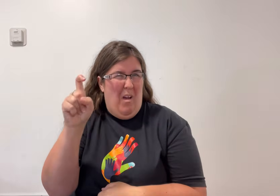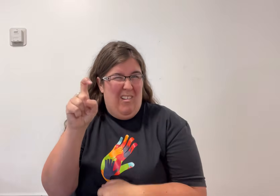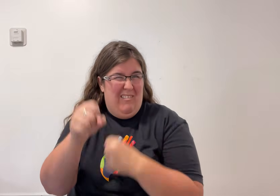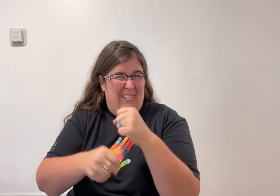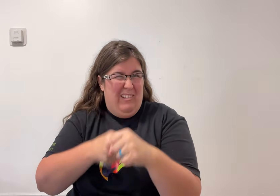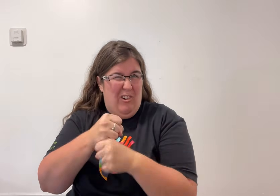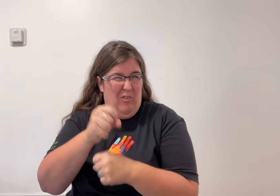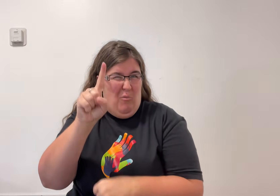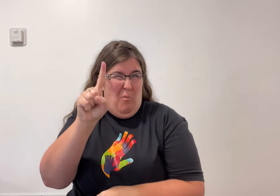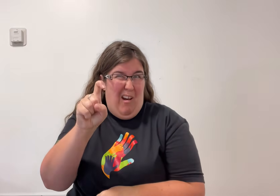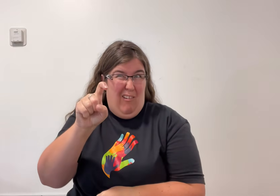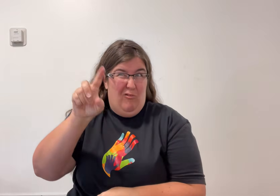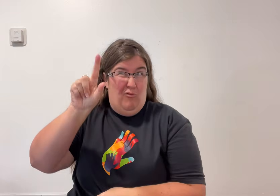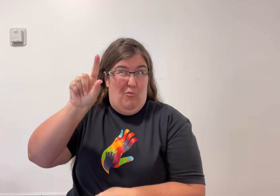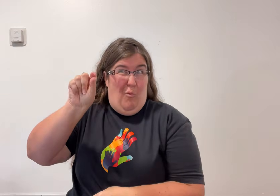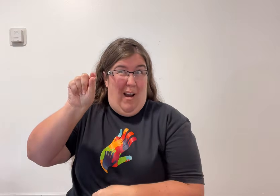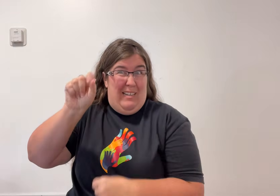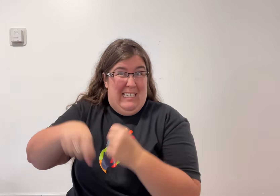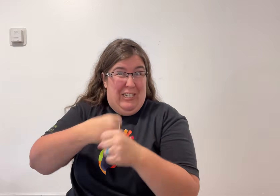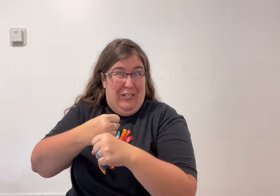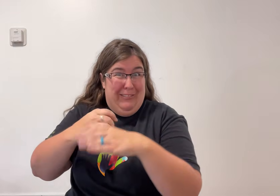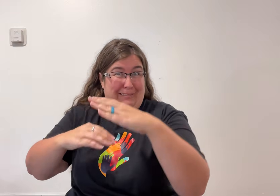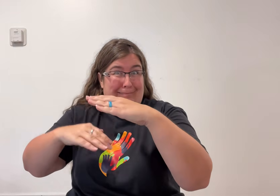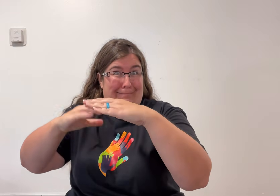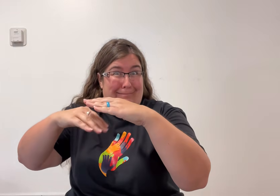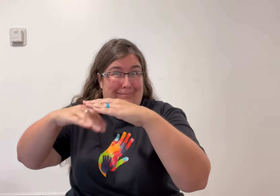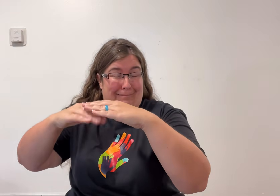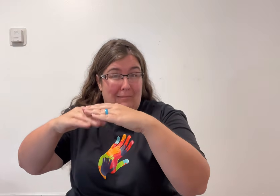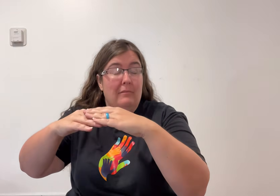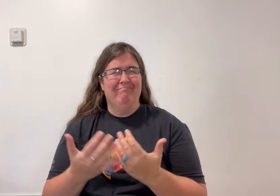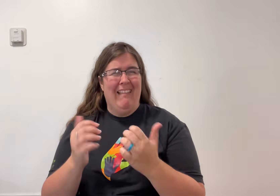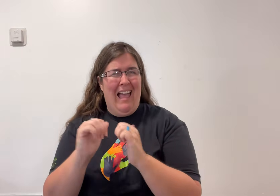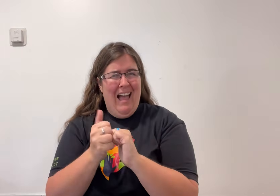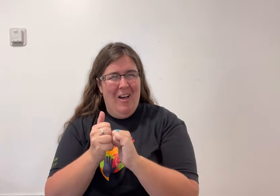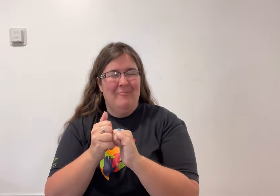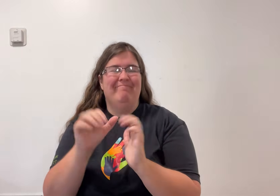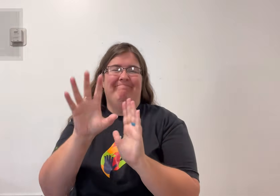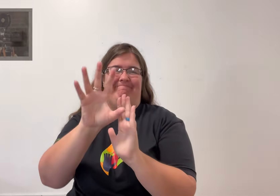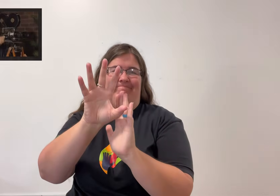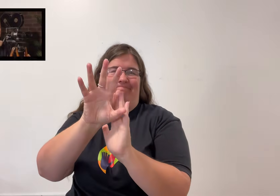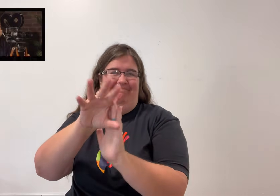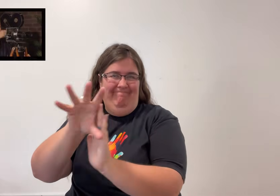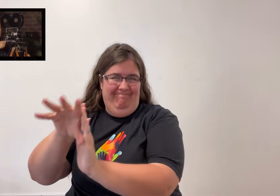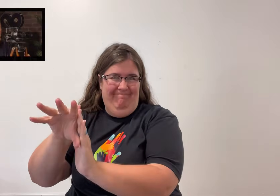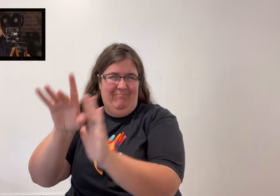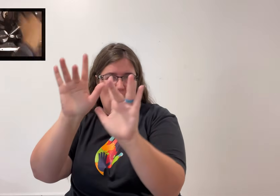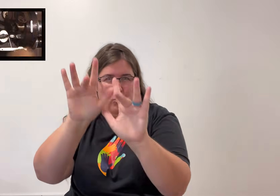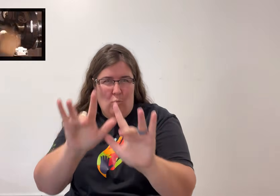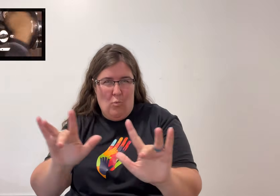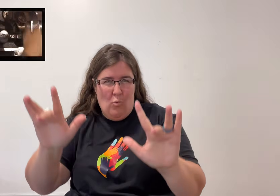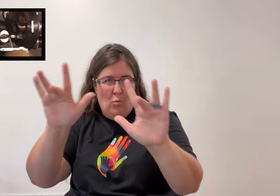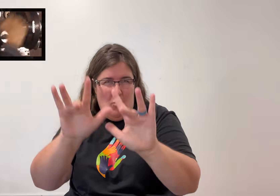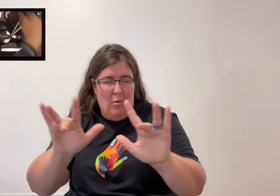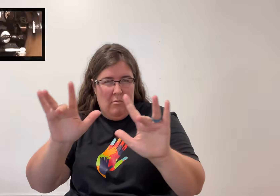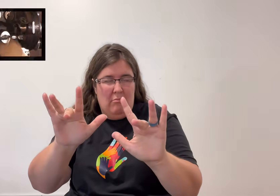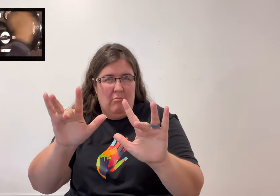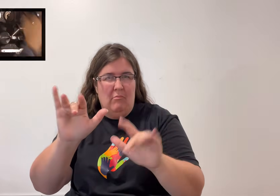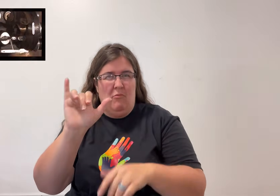a recent thing. It's 100 to 120 years at the very most, which started with the invention of cameras and